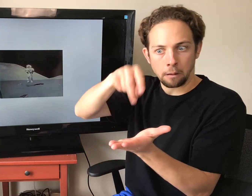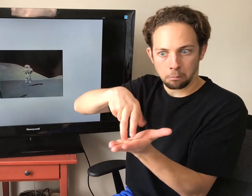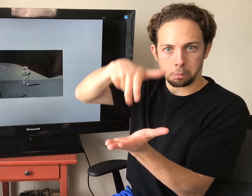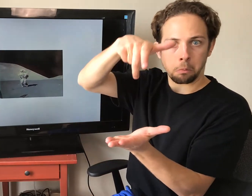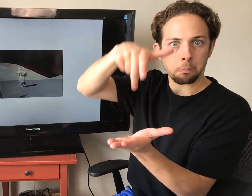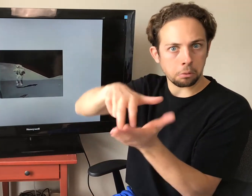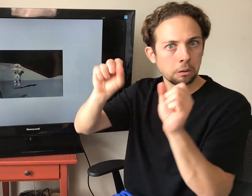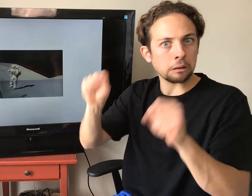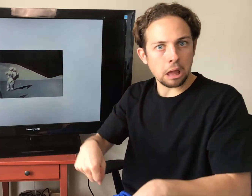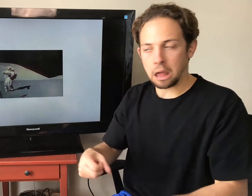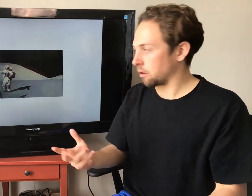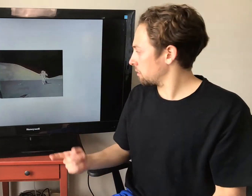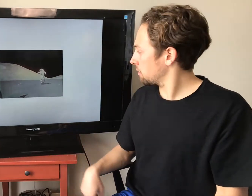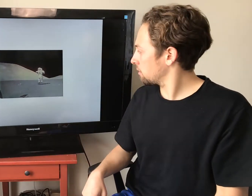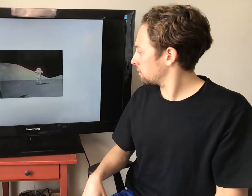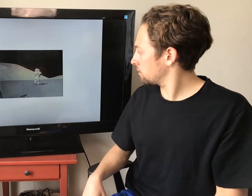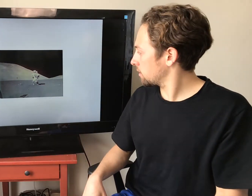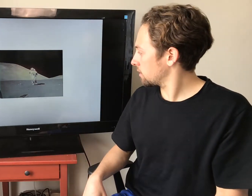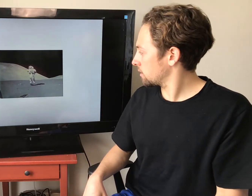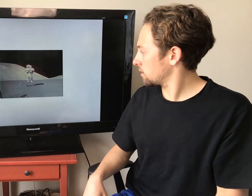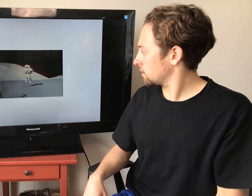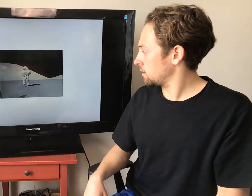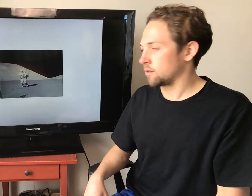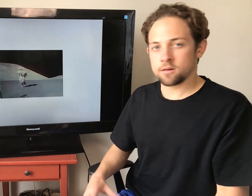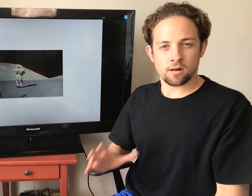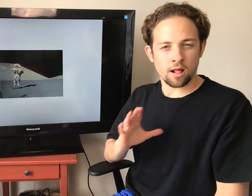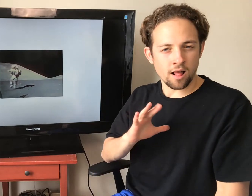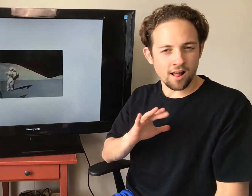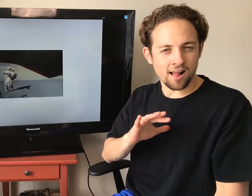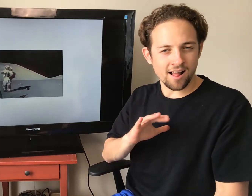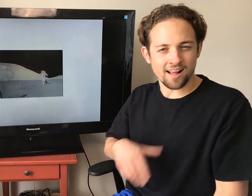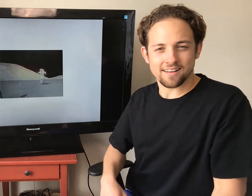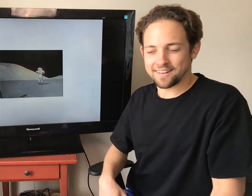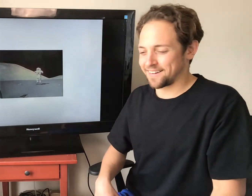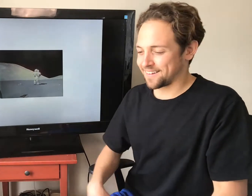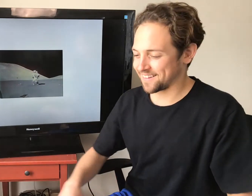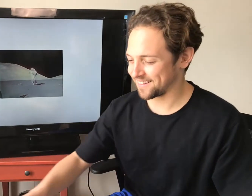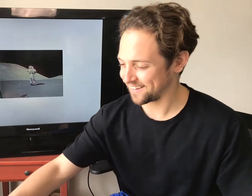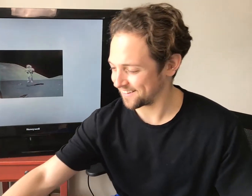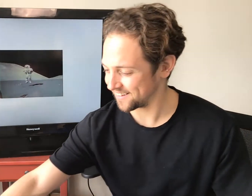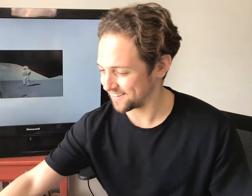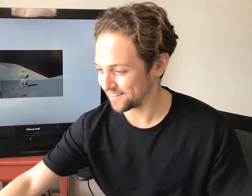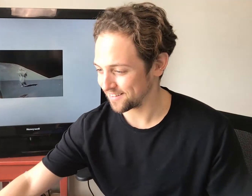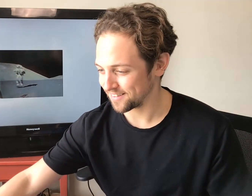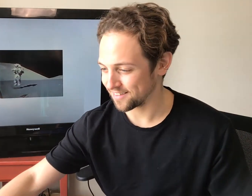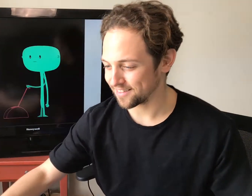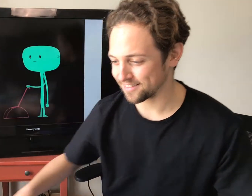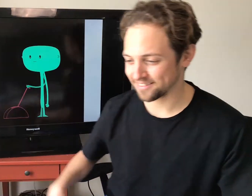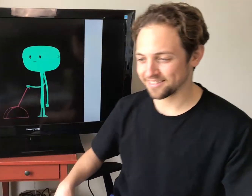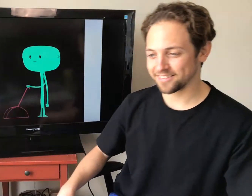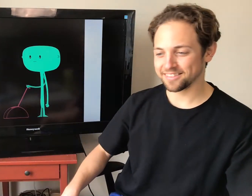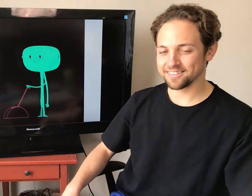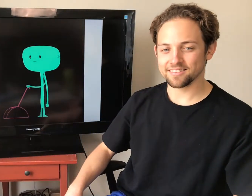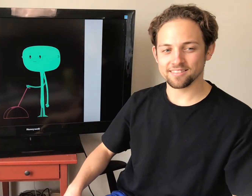less powerful. So this astronaut is able to jump really high in the air. That's really cool.